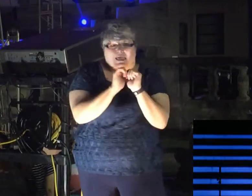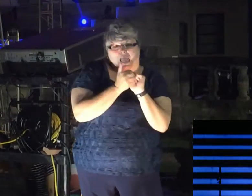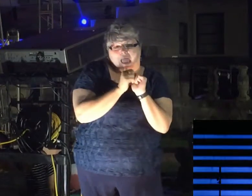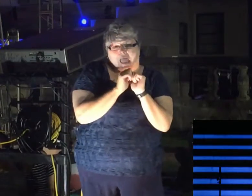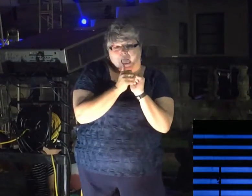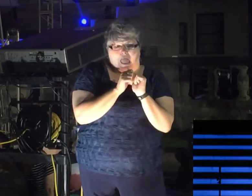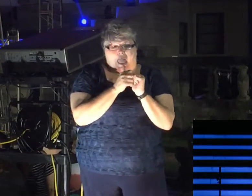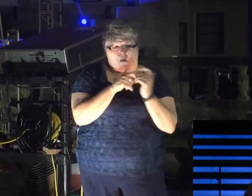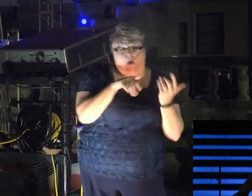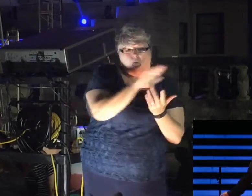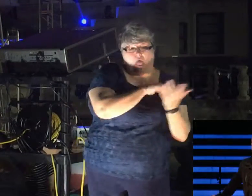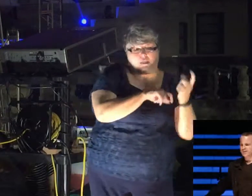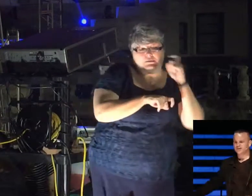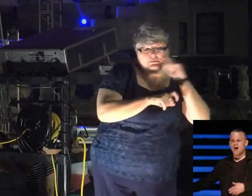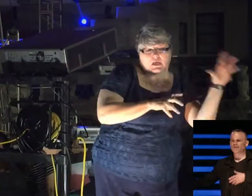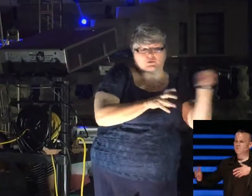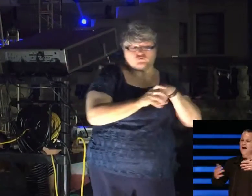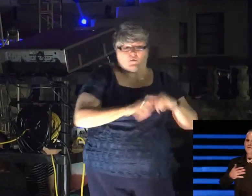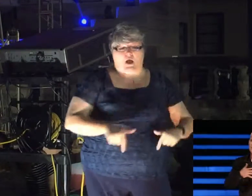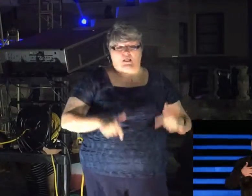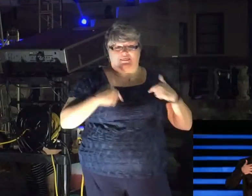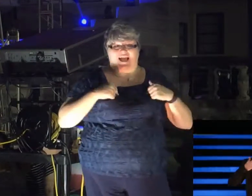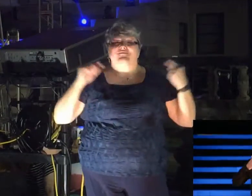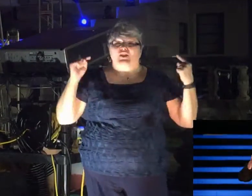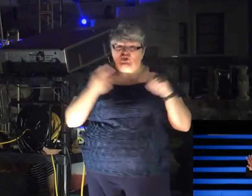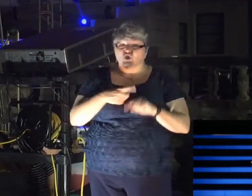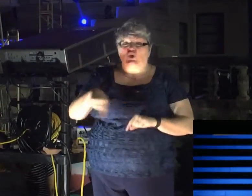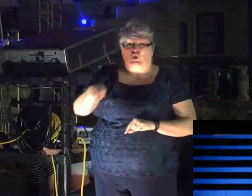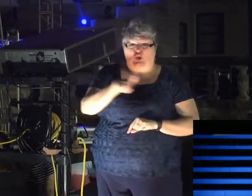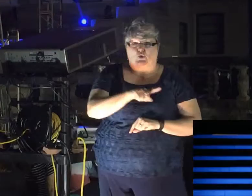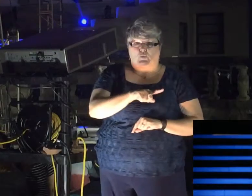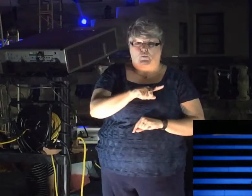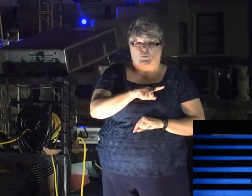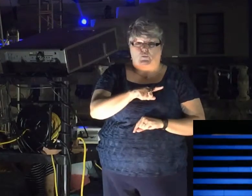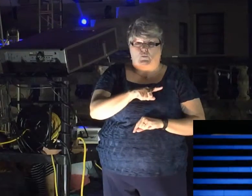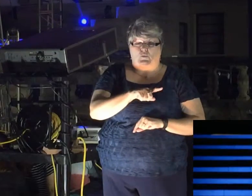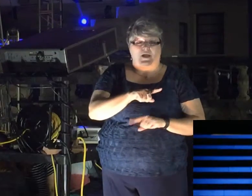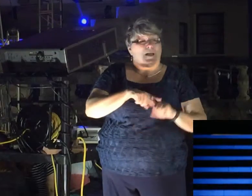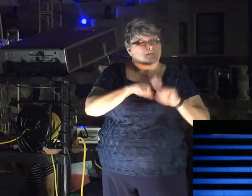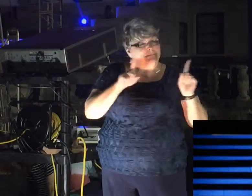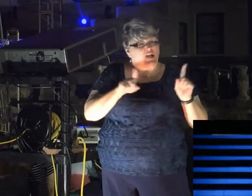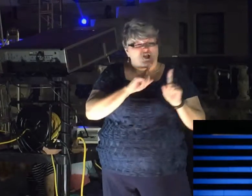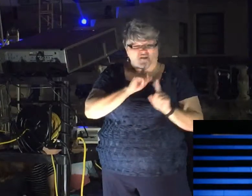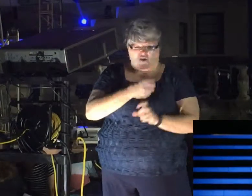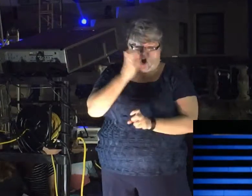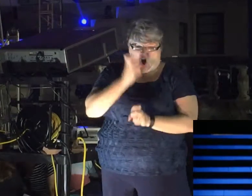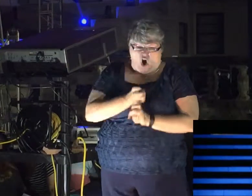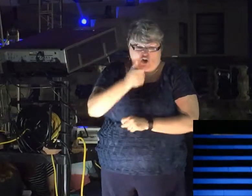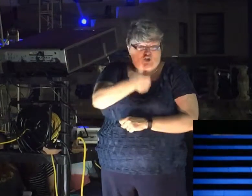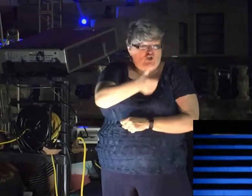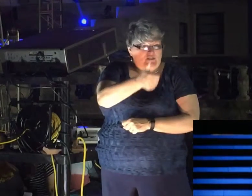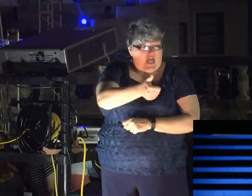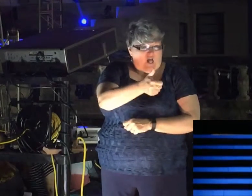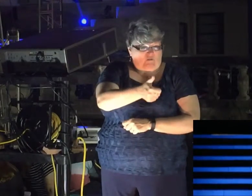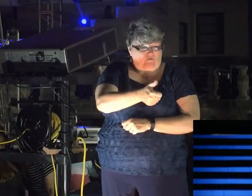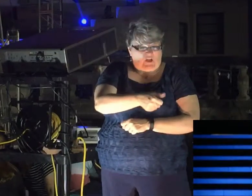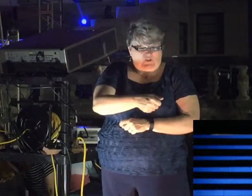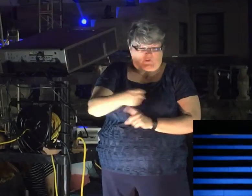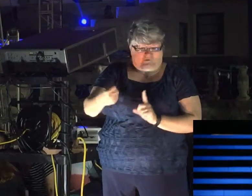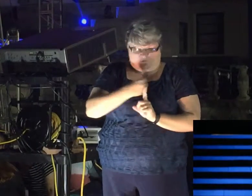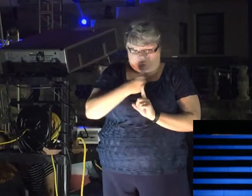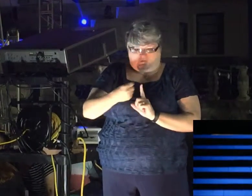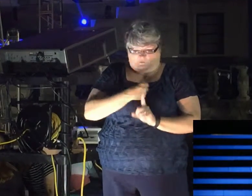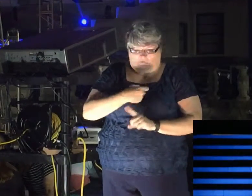boundaries with how illicit sexuality gets into your life, and it's hurting you. And yet you're very hard on